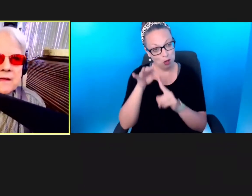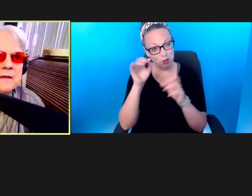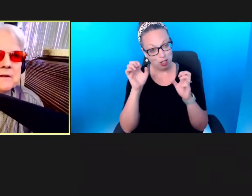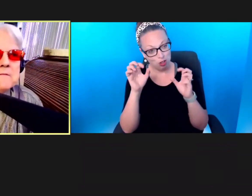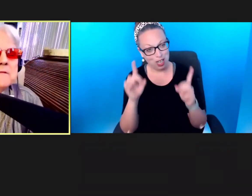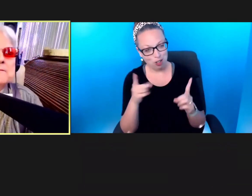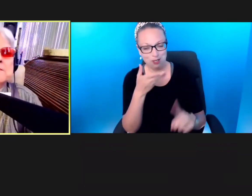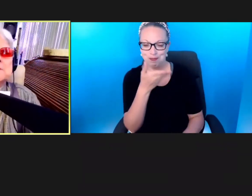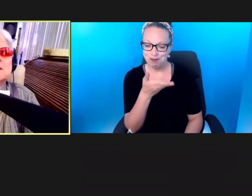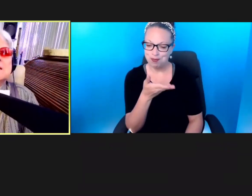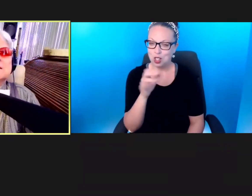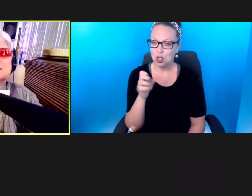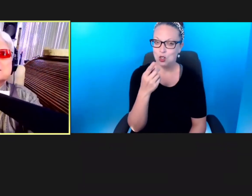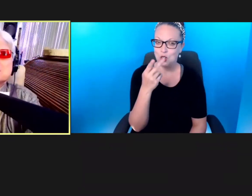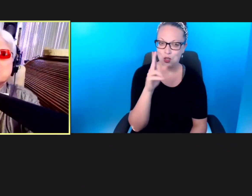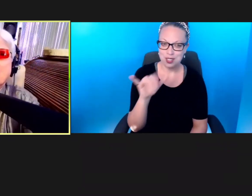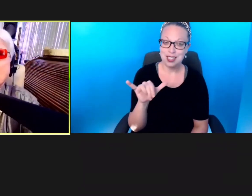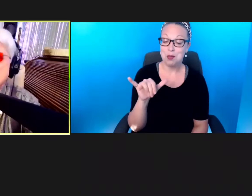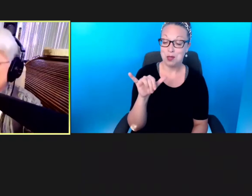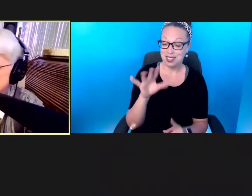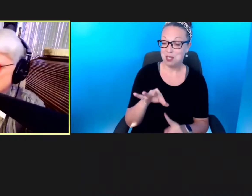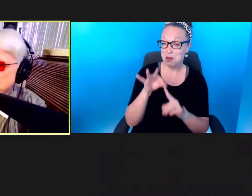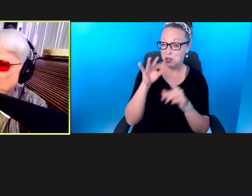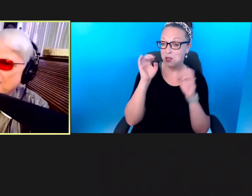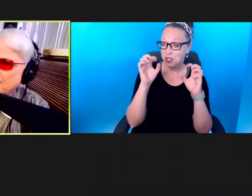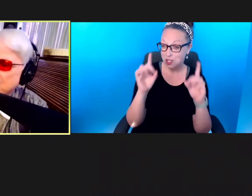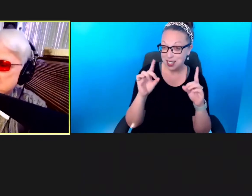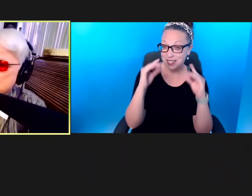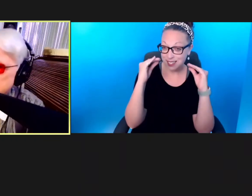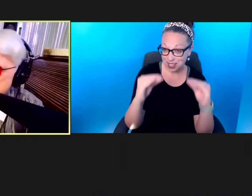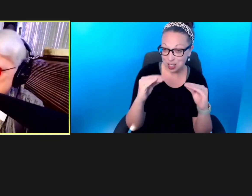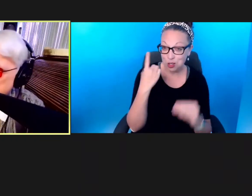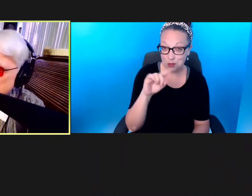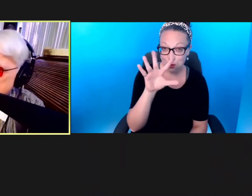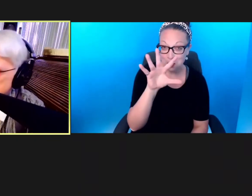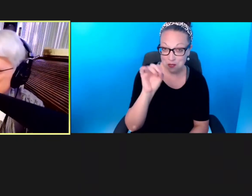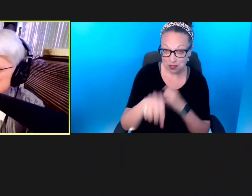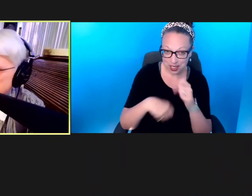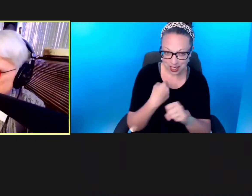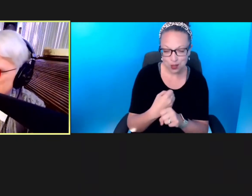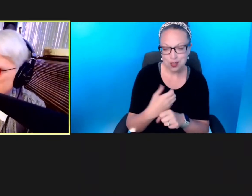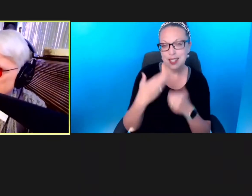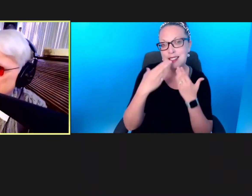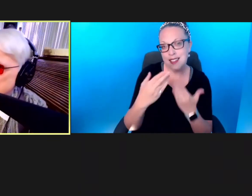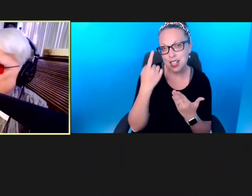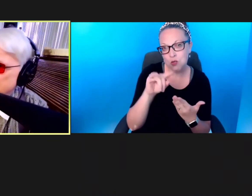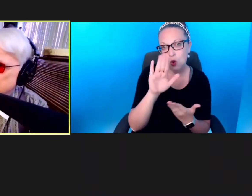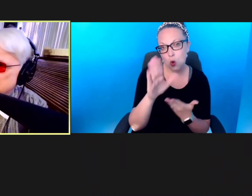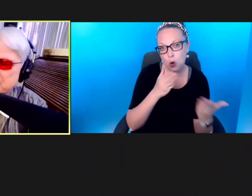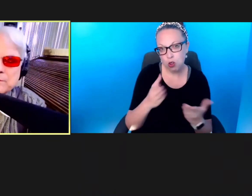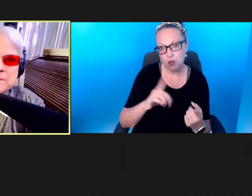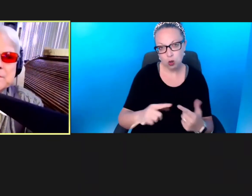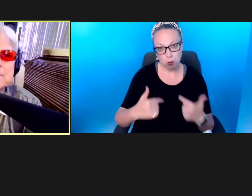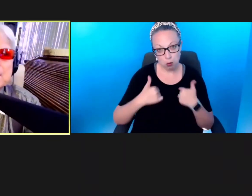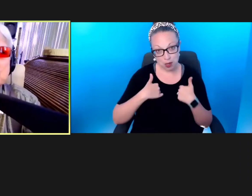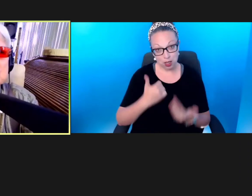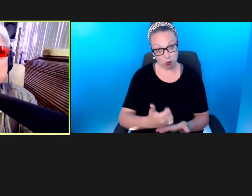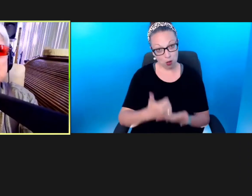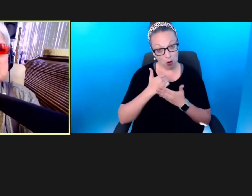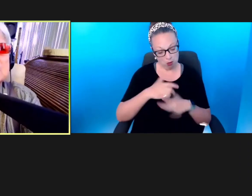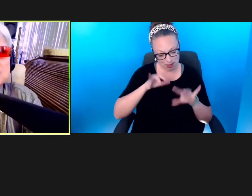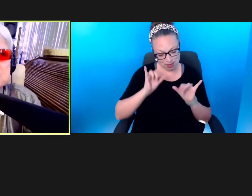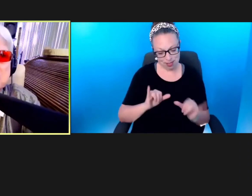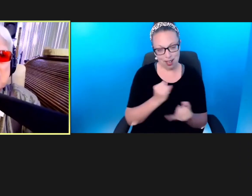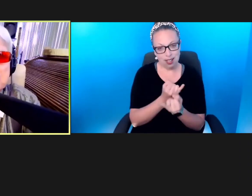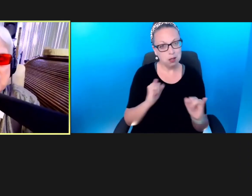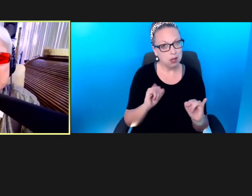special educator Jeff. for 50 years. And thank you for your service to me to keep me independent. If it weren't for my wife,